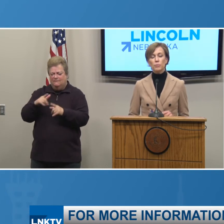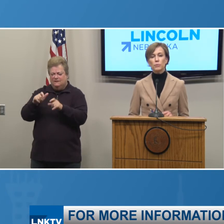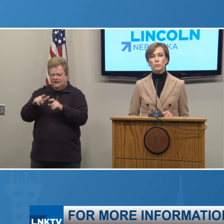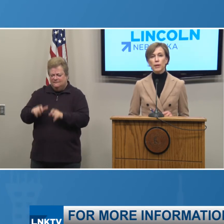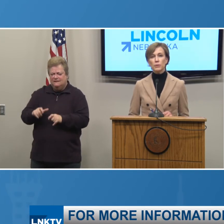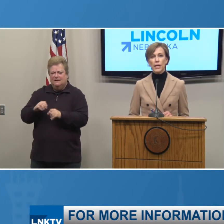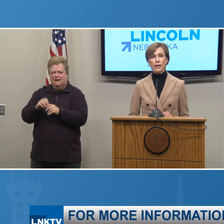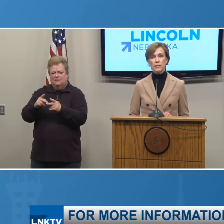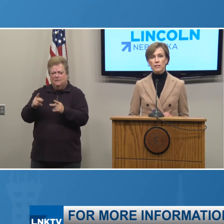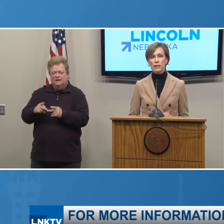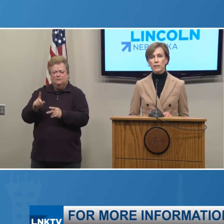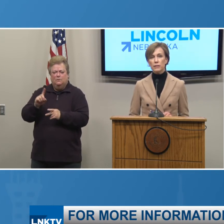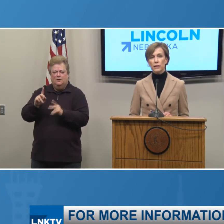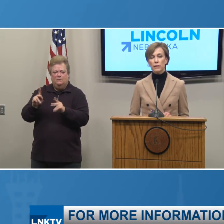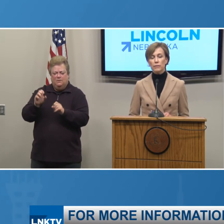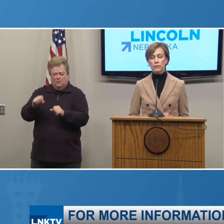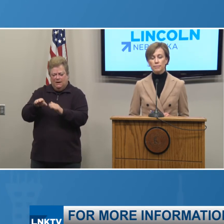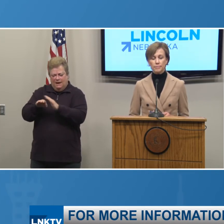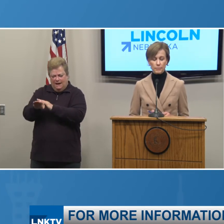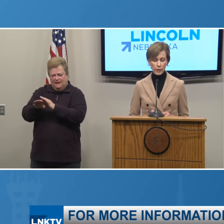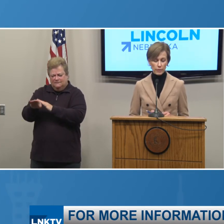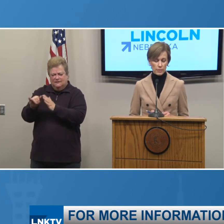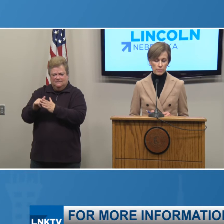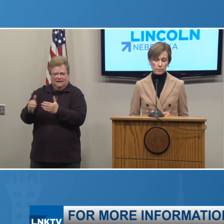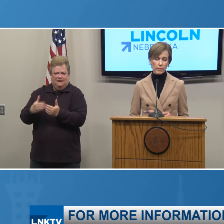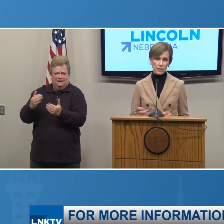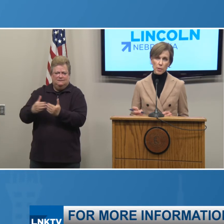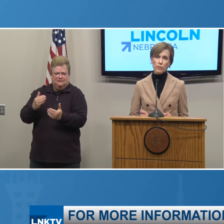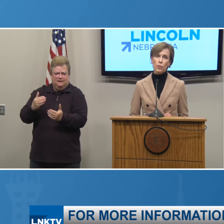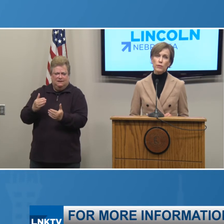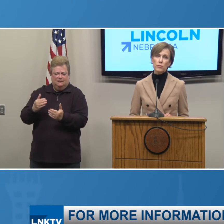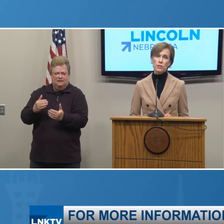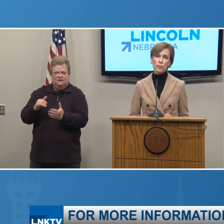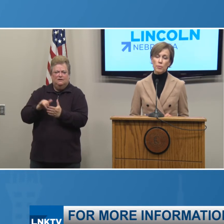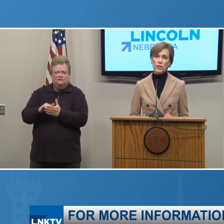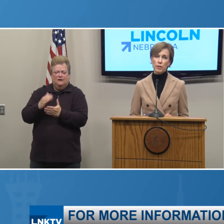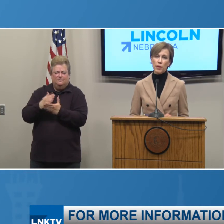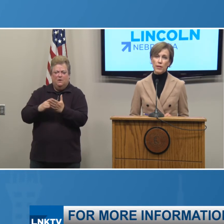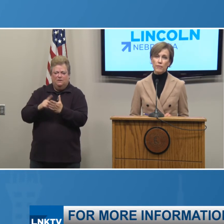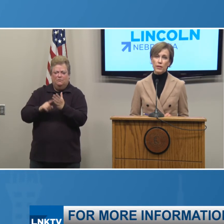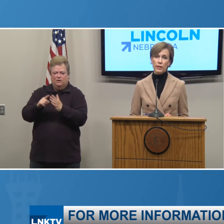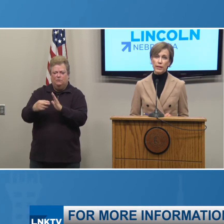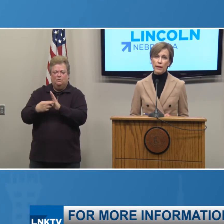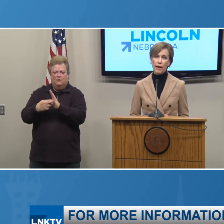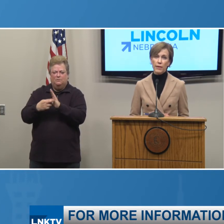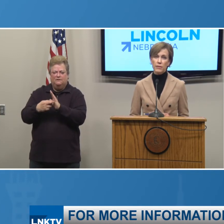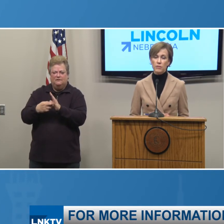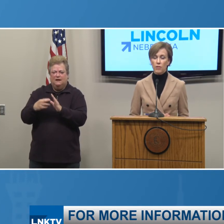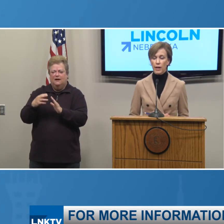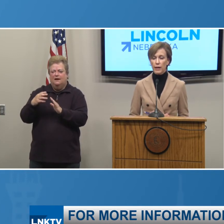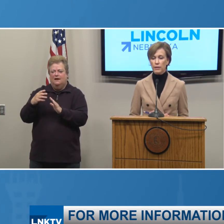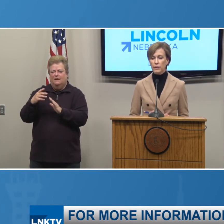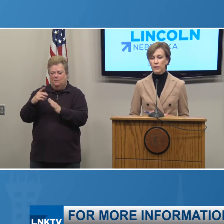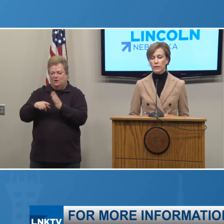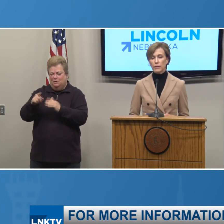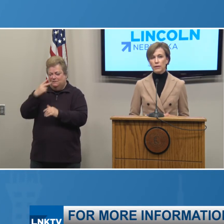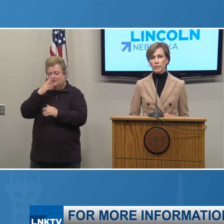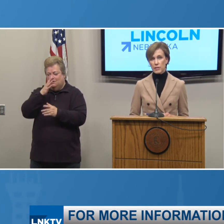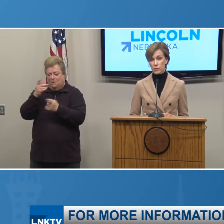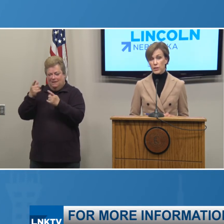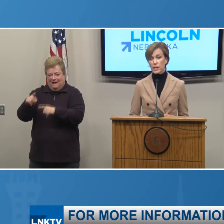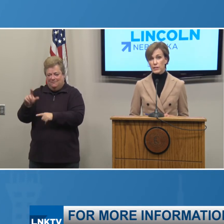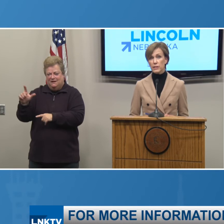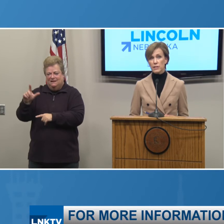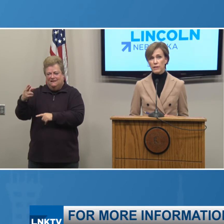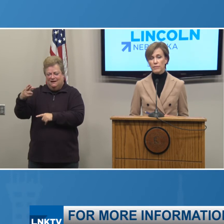where people will be able to access it easily. And so that's part of what you see represented by the effort at Lincoln High this Friday.